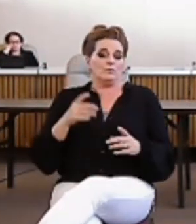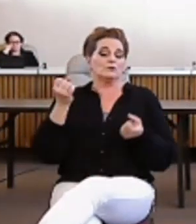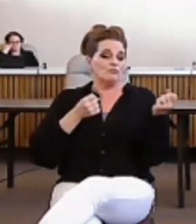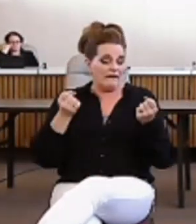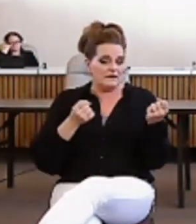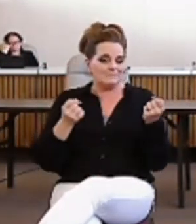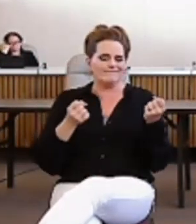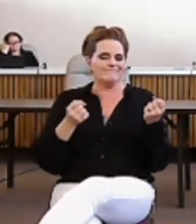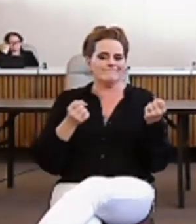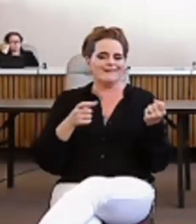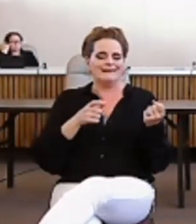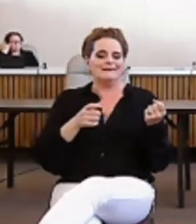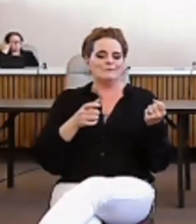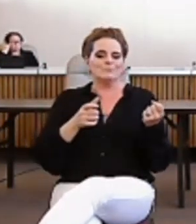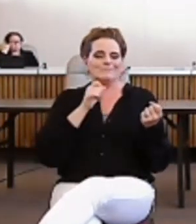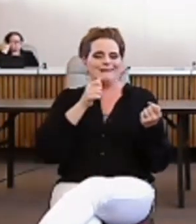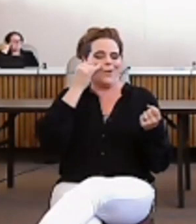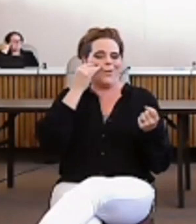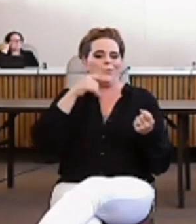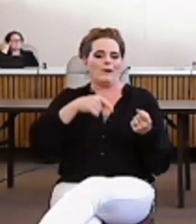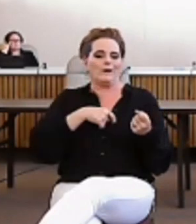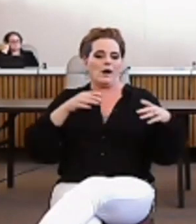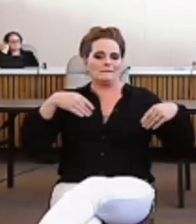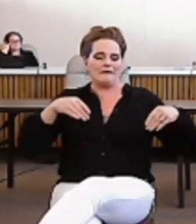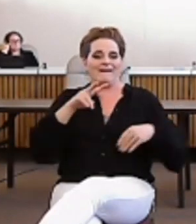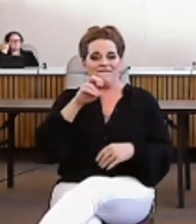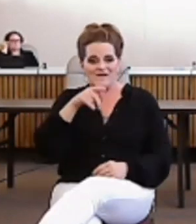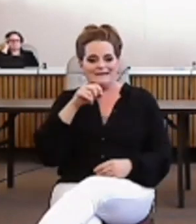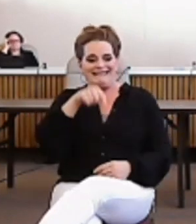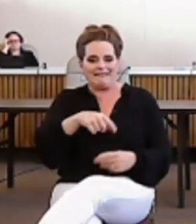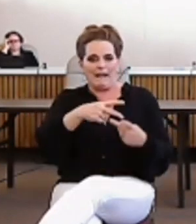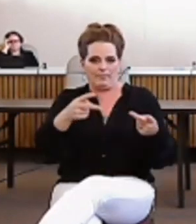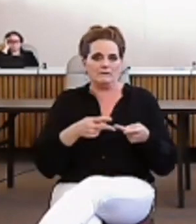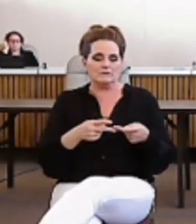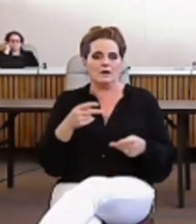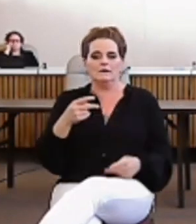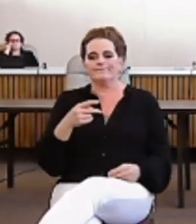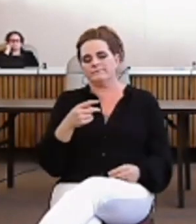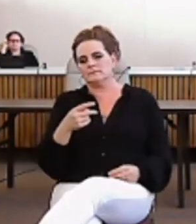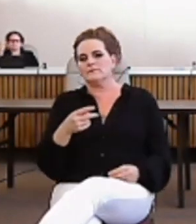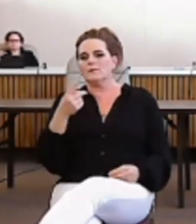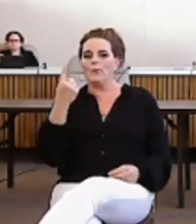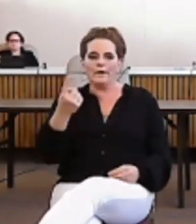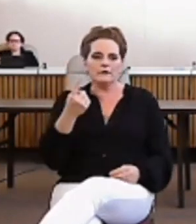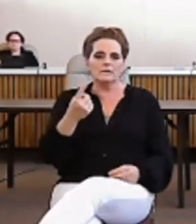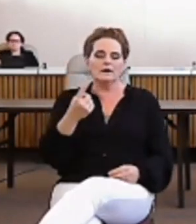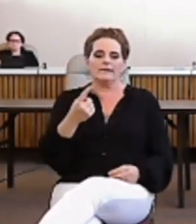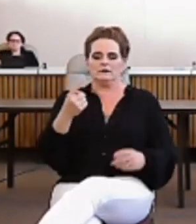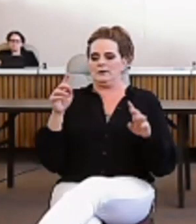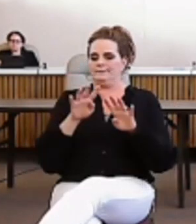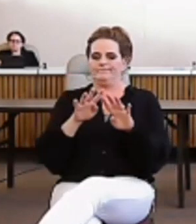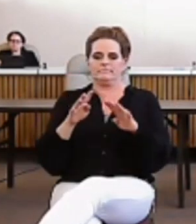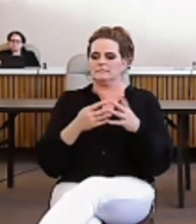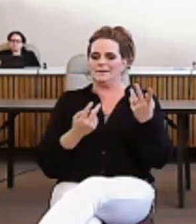would not even know that we are selling vans from the location. For one, there's a berm between